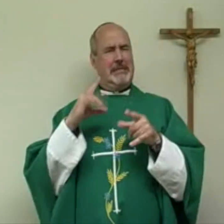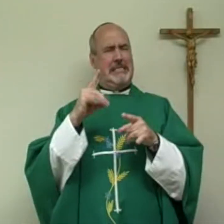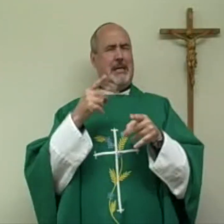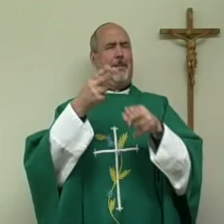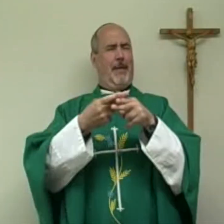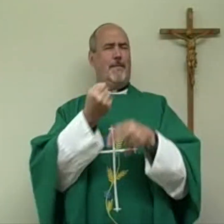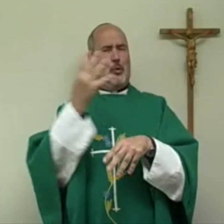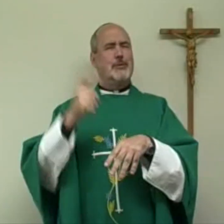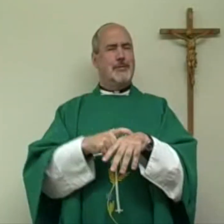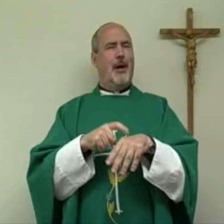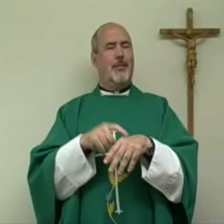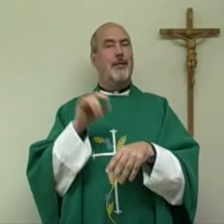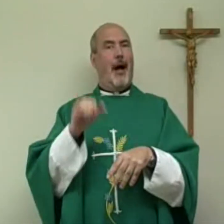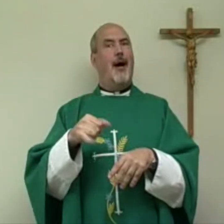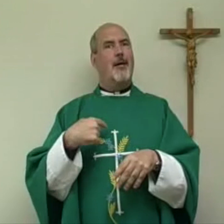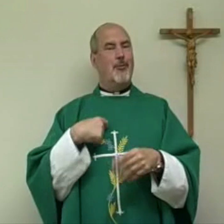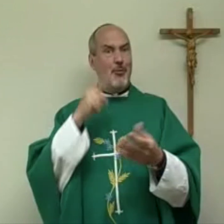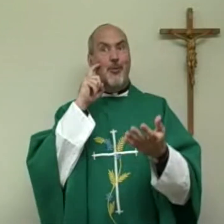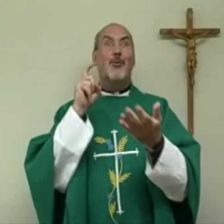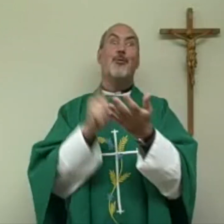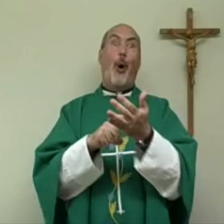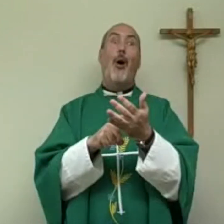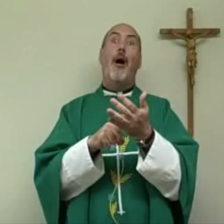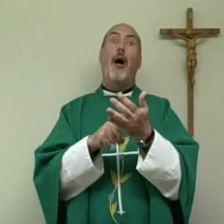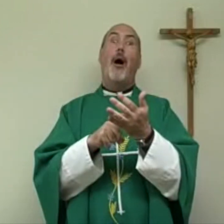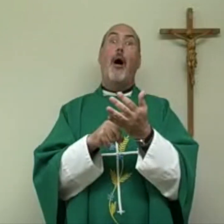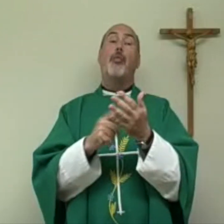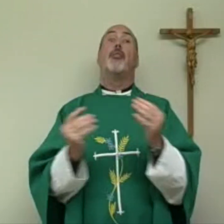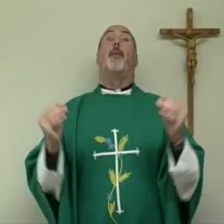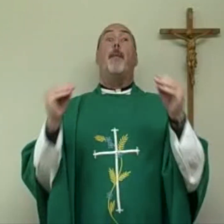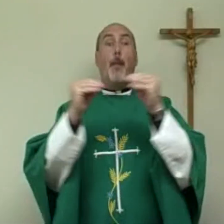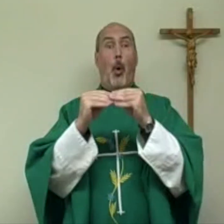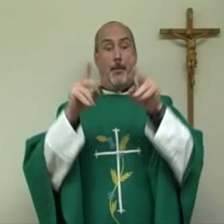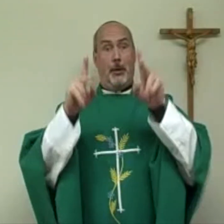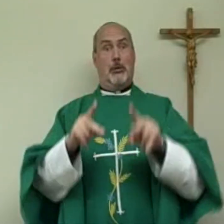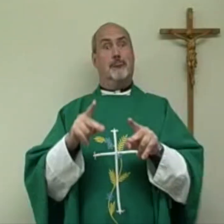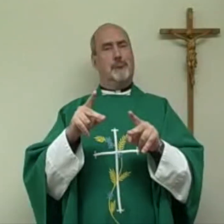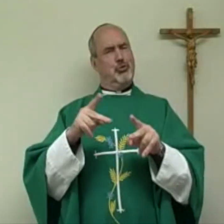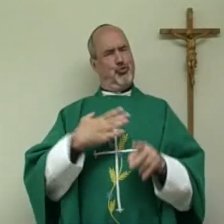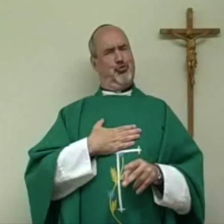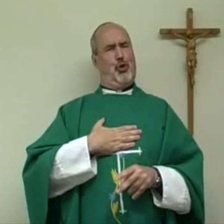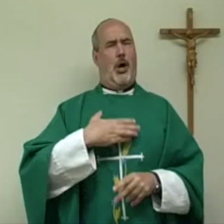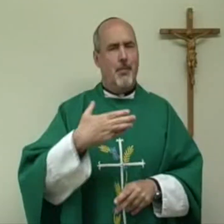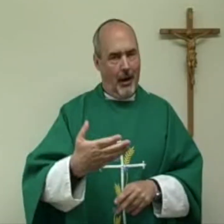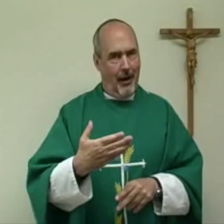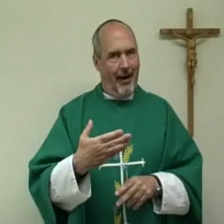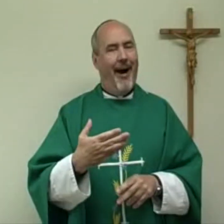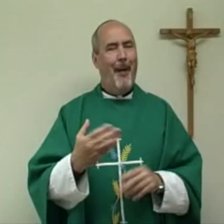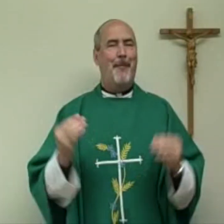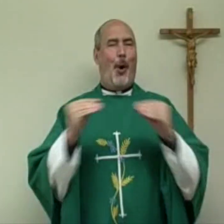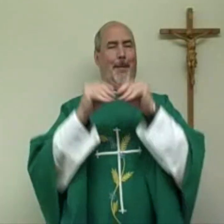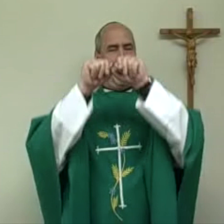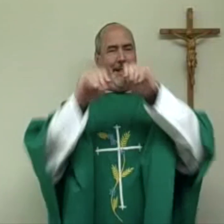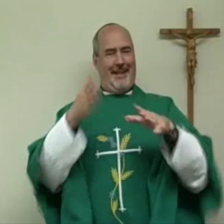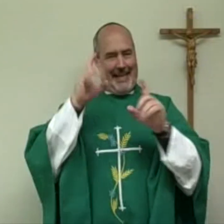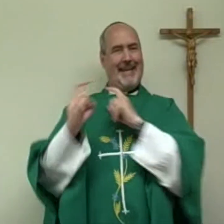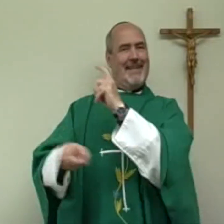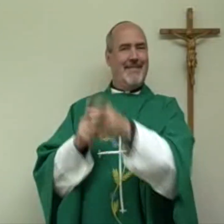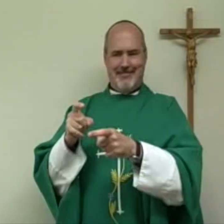I know in previous vlogs I've mentioned several times that I notice the more generous a